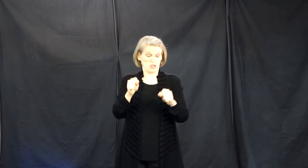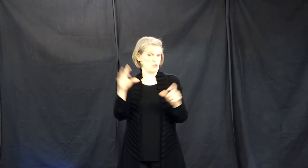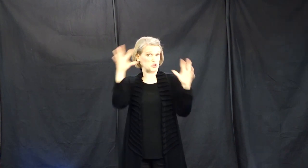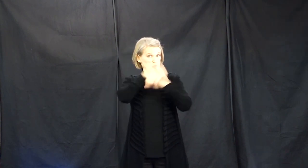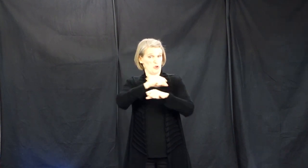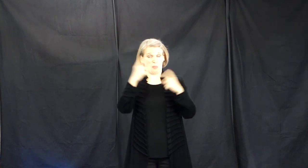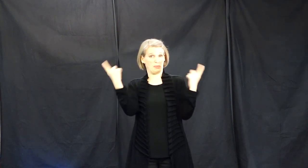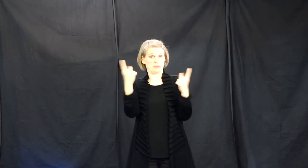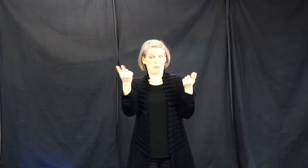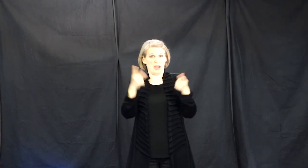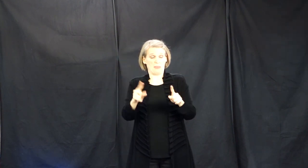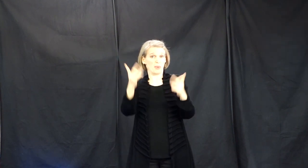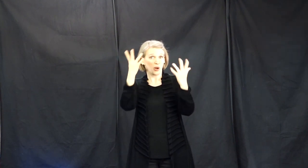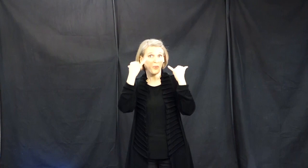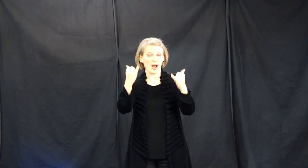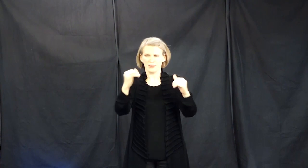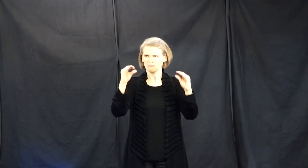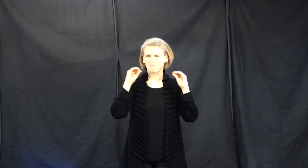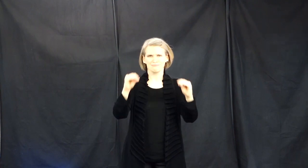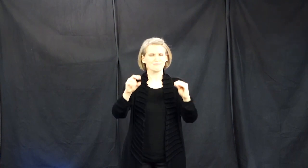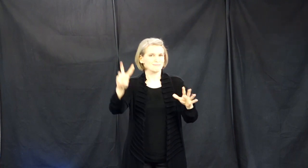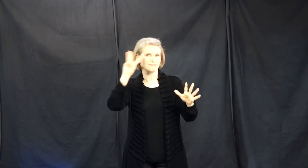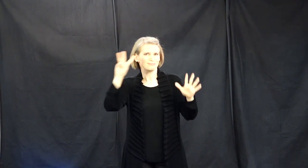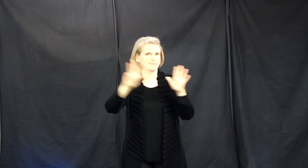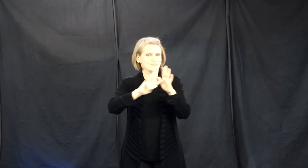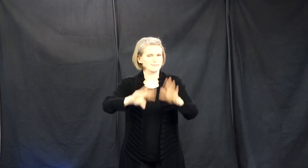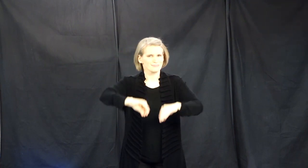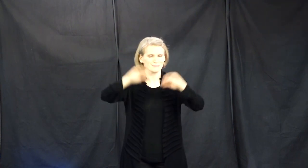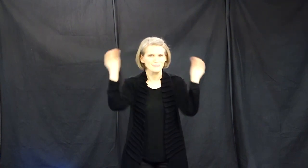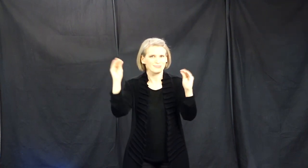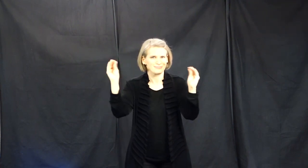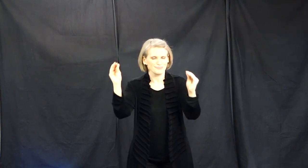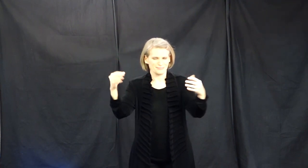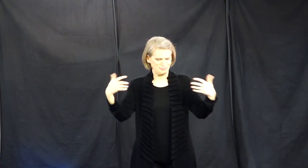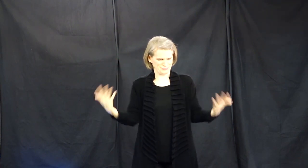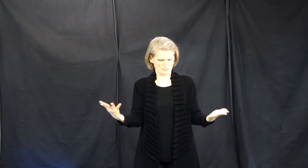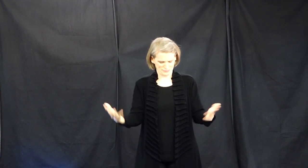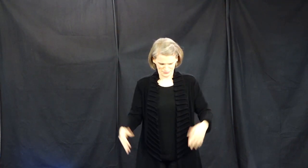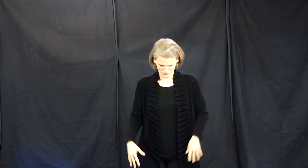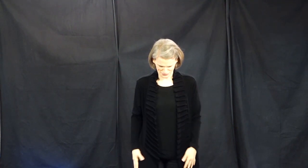that it happens, but no one else is in the room where it happens.